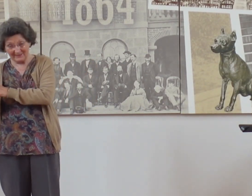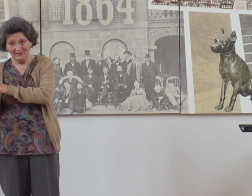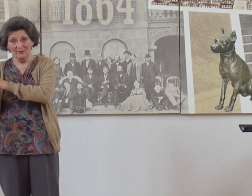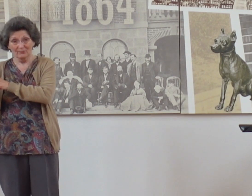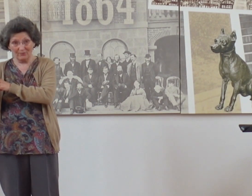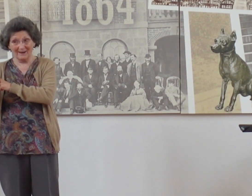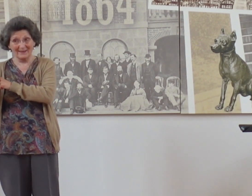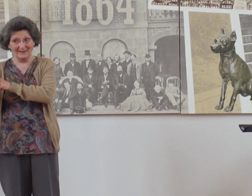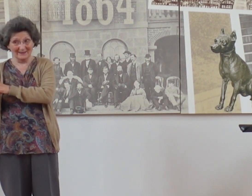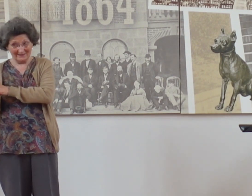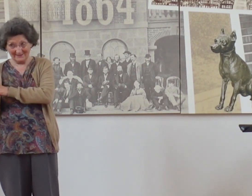Officially in August of